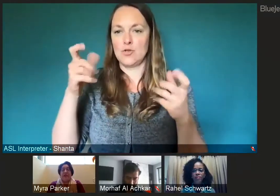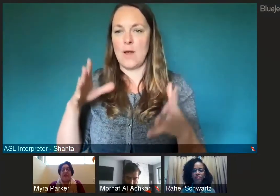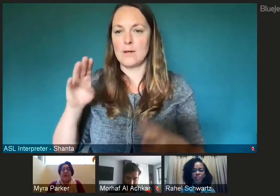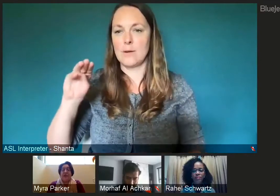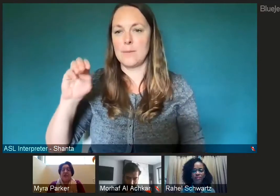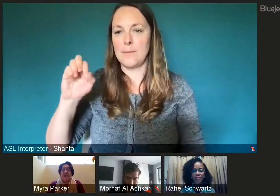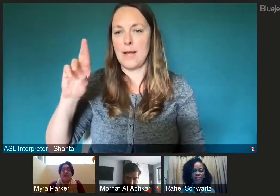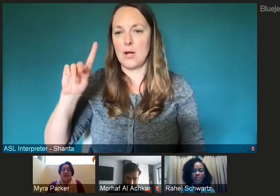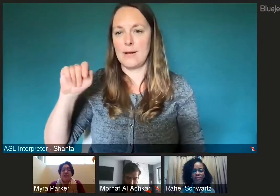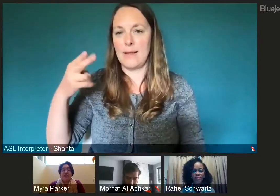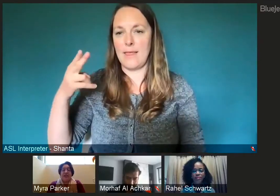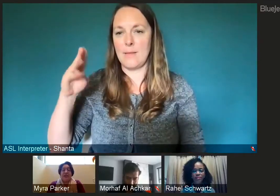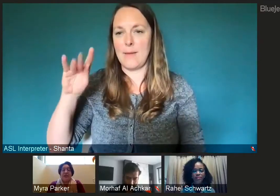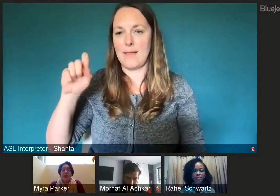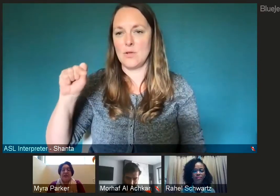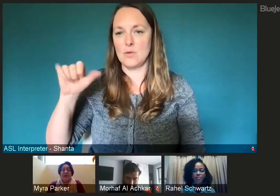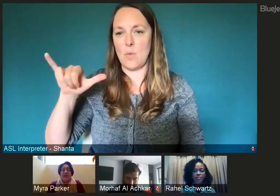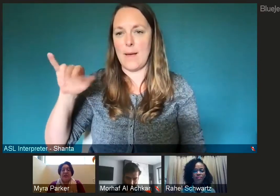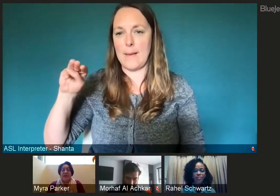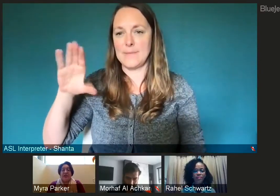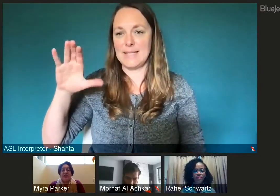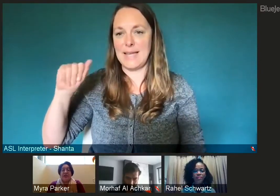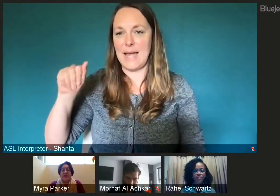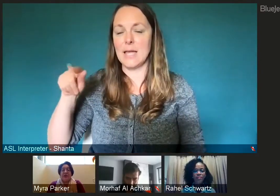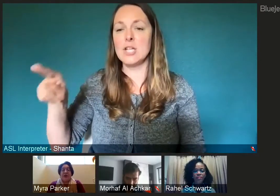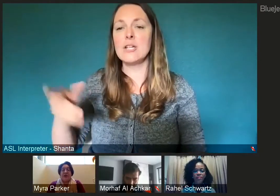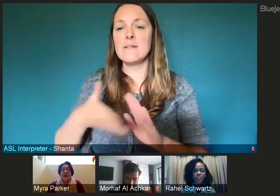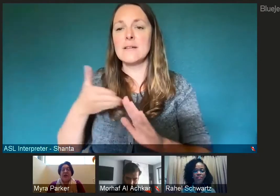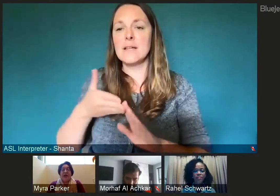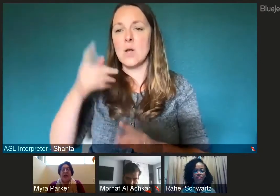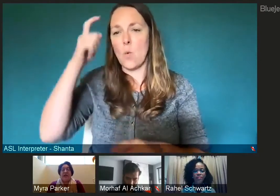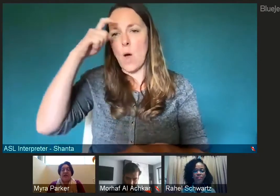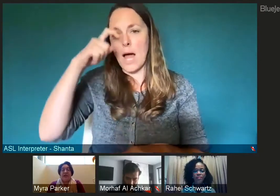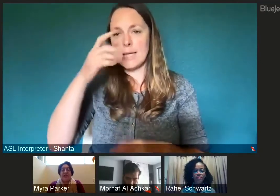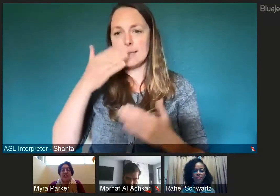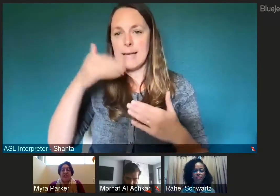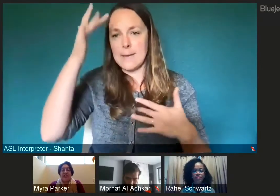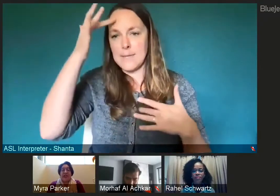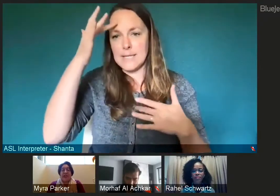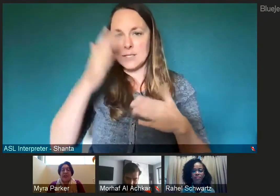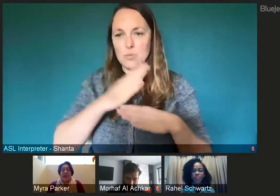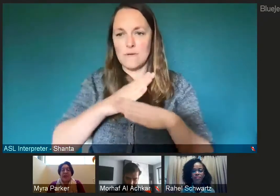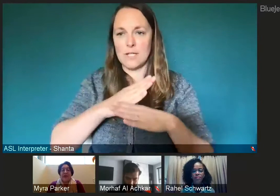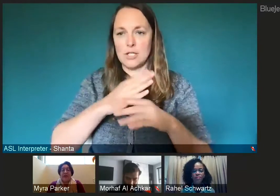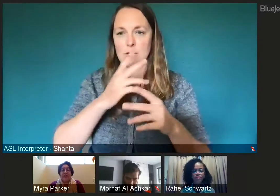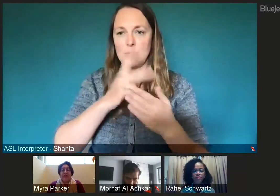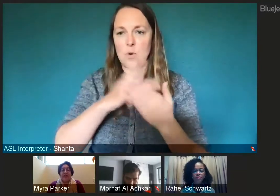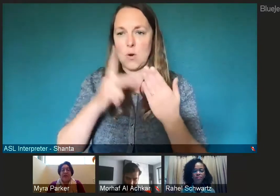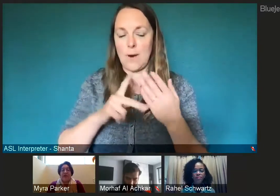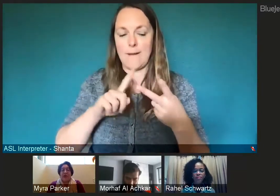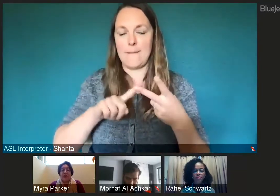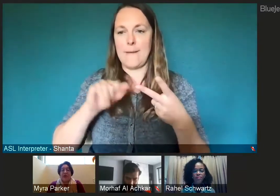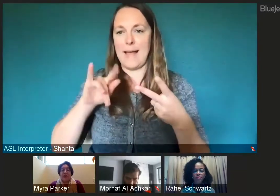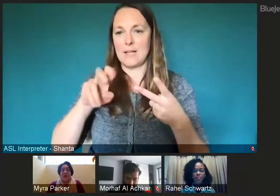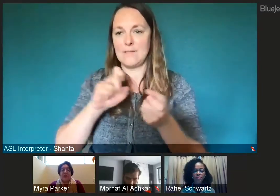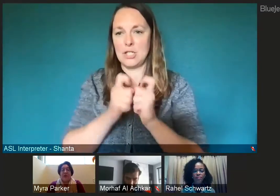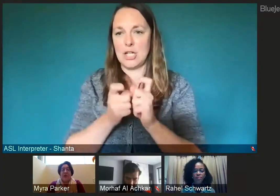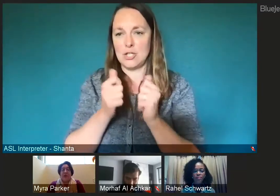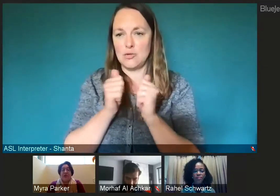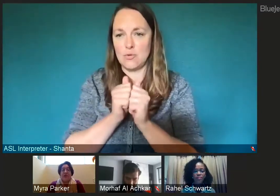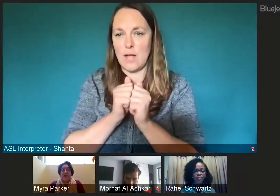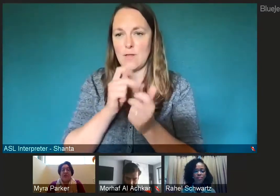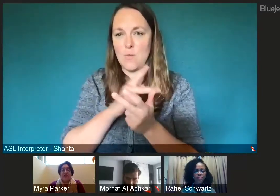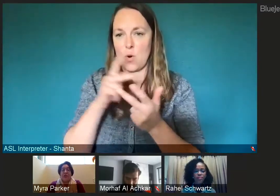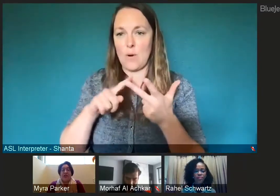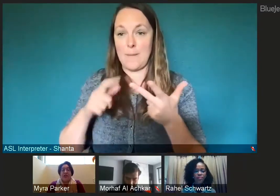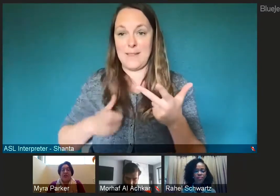YMCA. She has facilitated the WISE Diabetes Prevention Program, Actively Changing Together program, and Live Strong program,